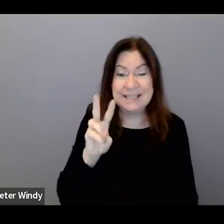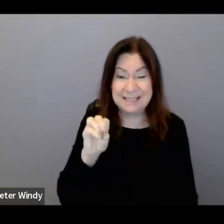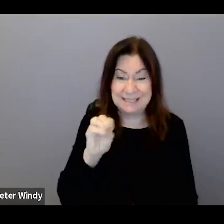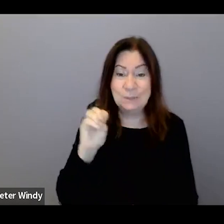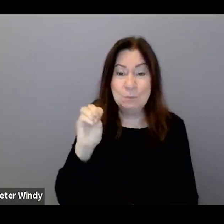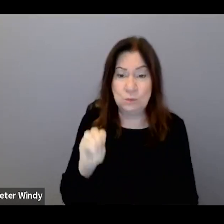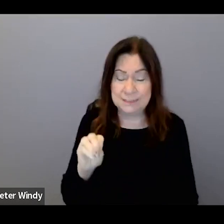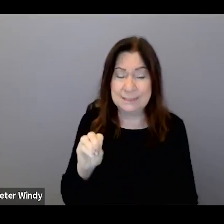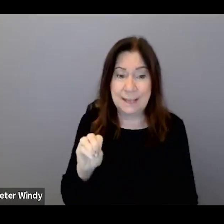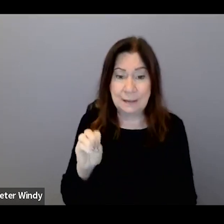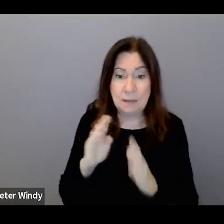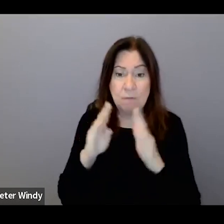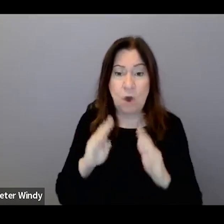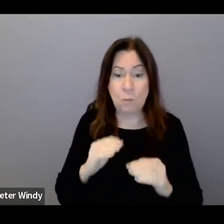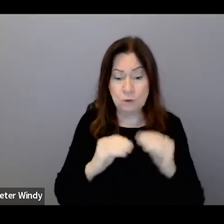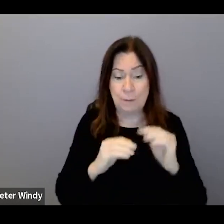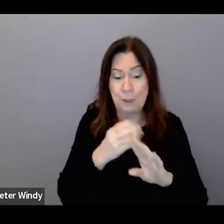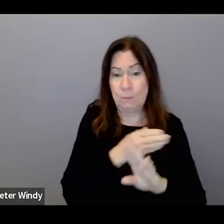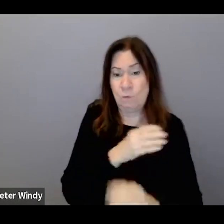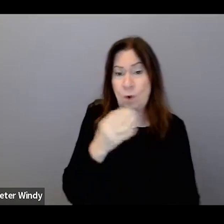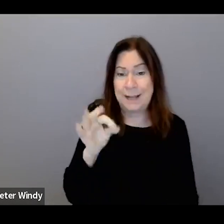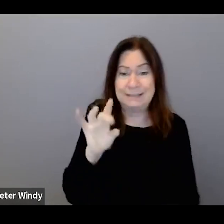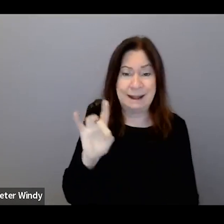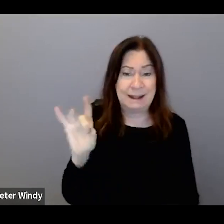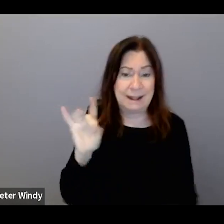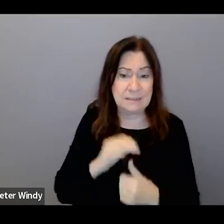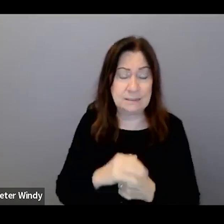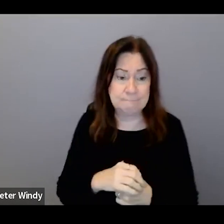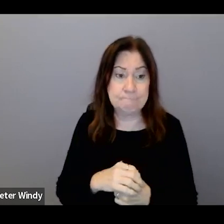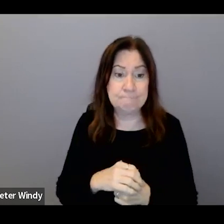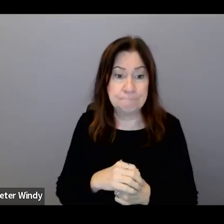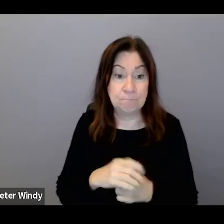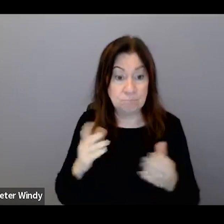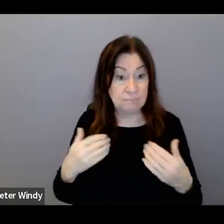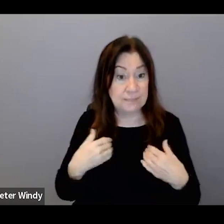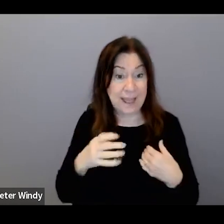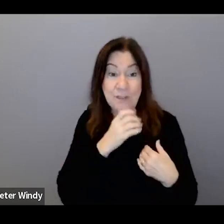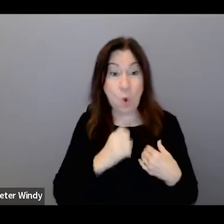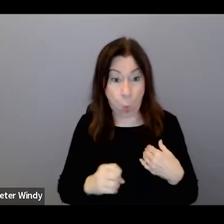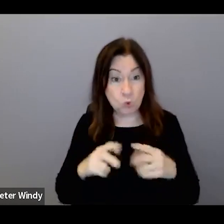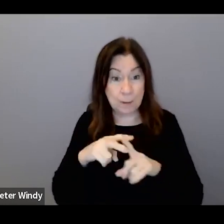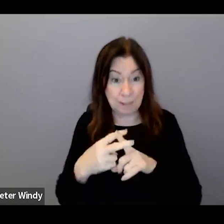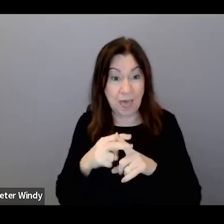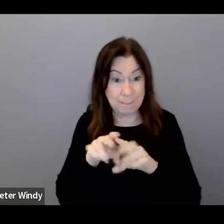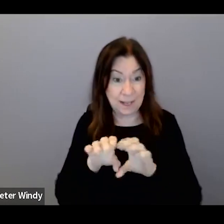our homes are built before 1988. And they have that older type of plumbing in